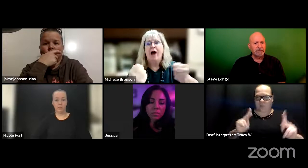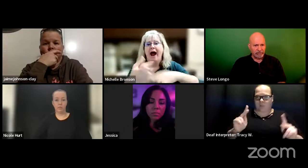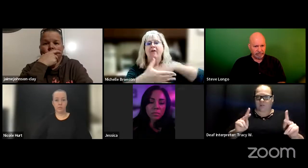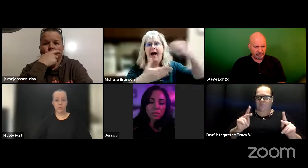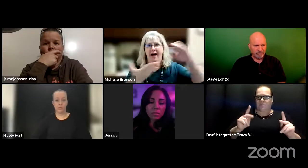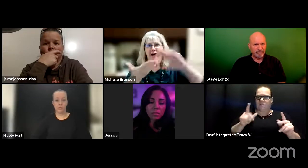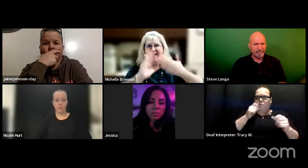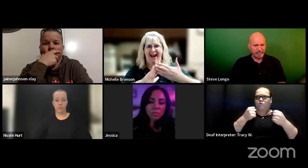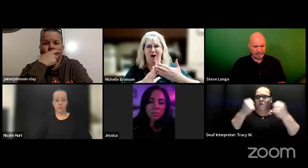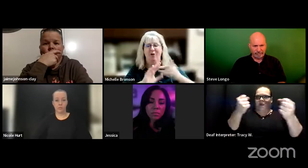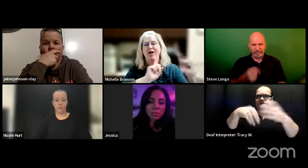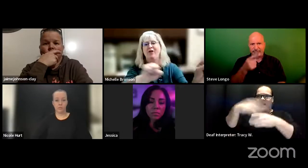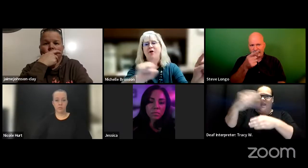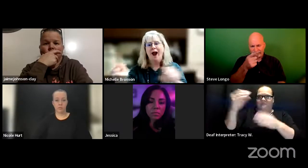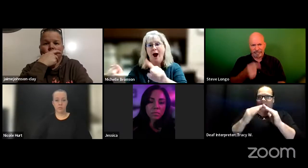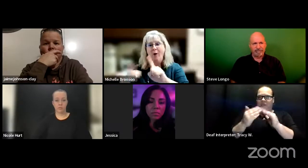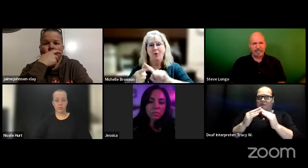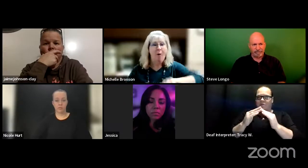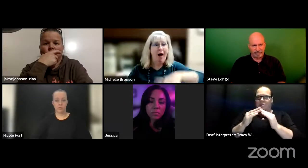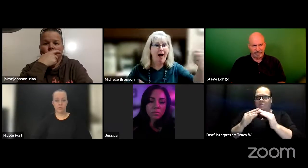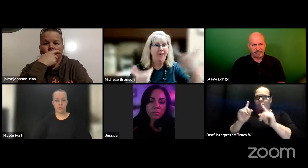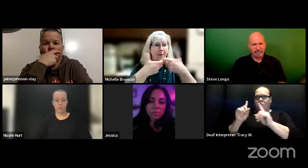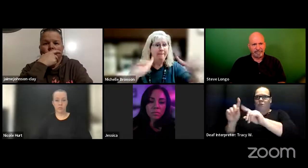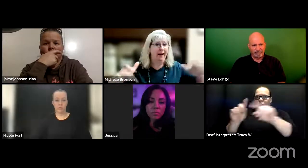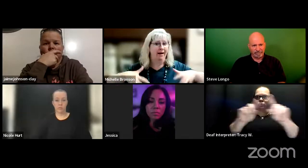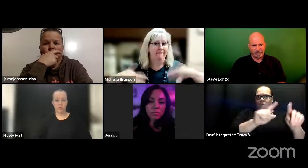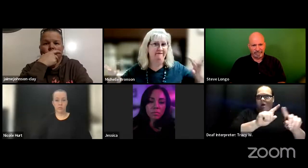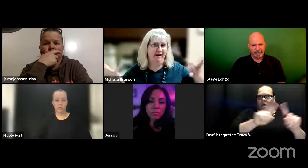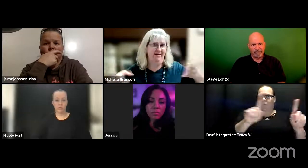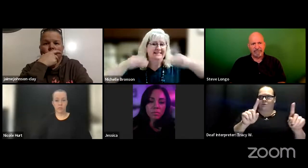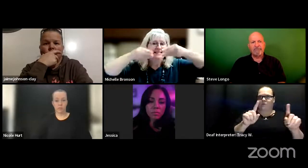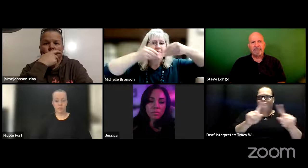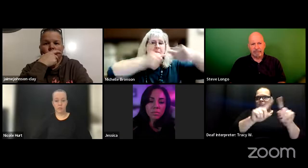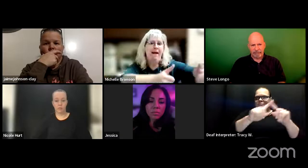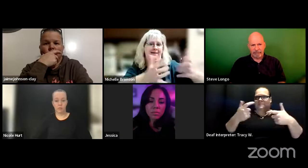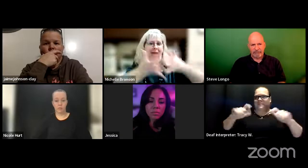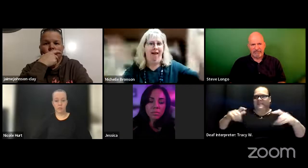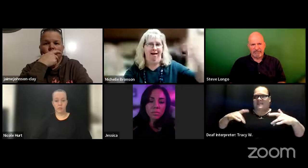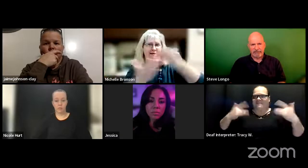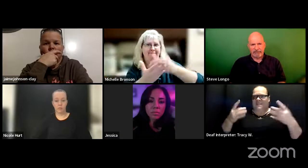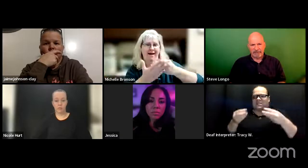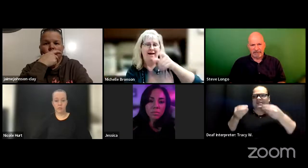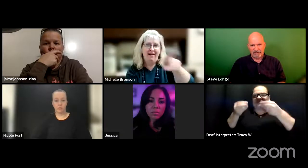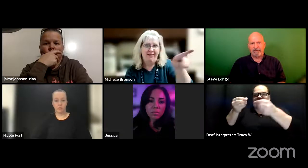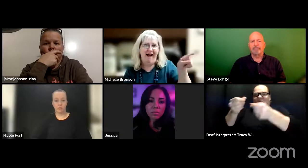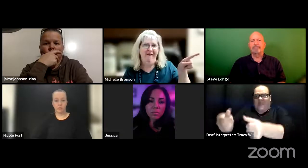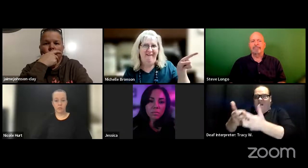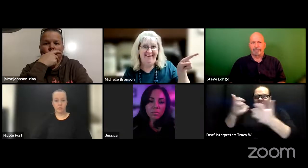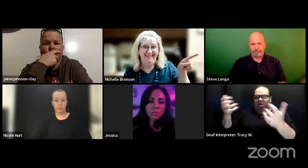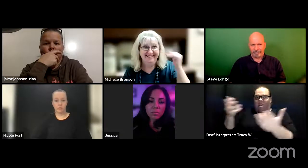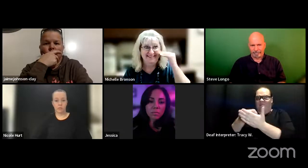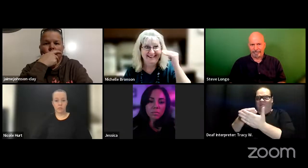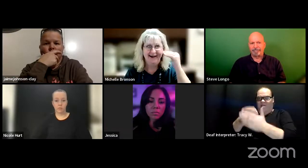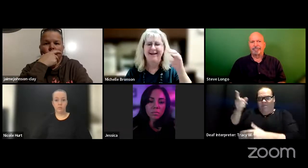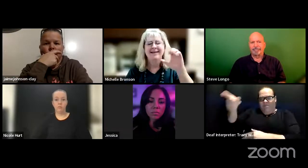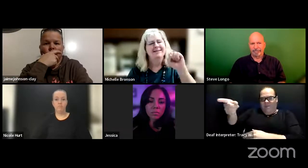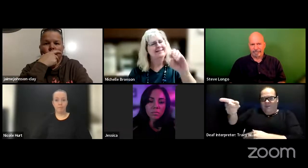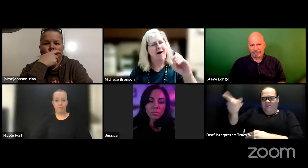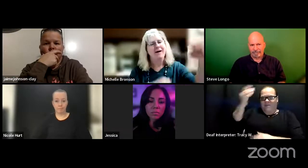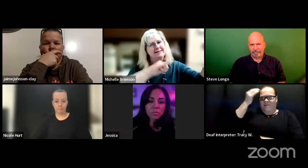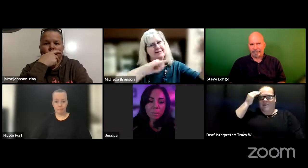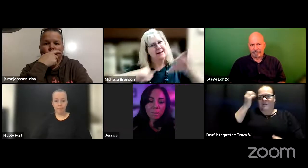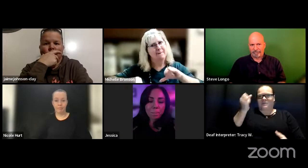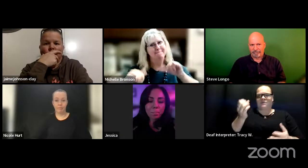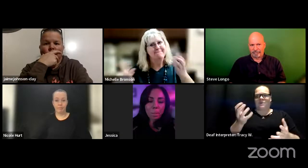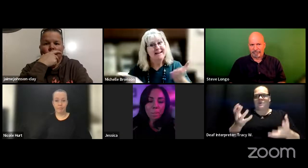we know many people are driving from out of town, and when they go to a big event, they will spend